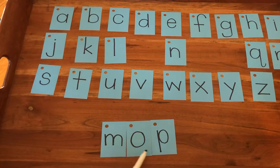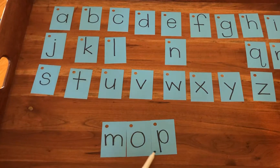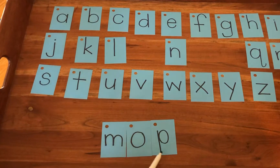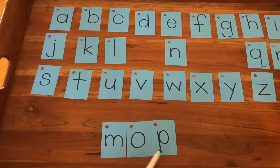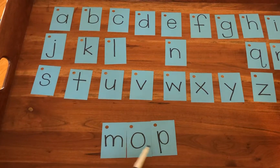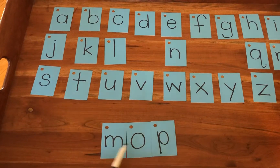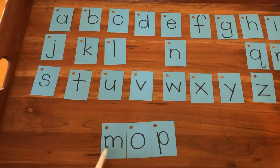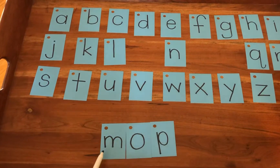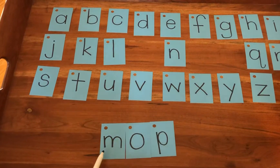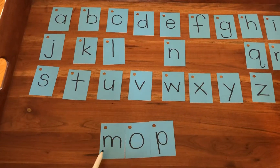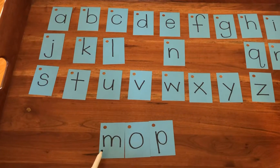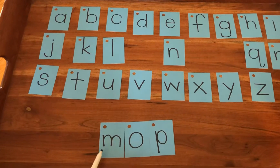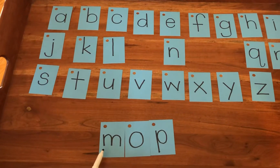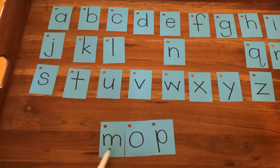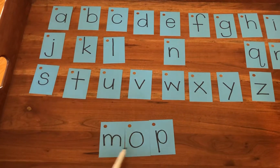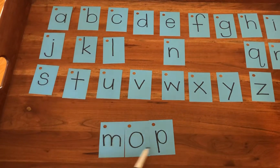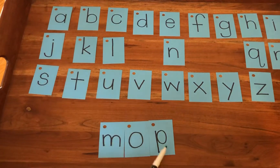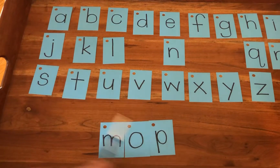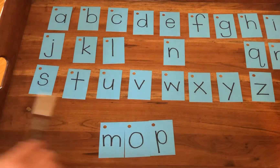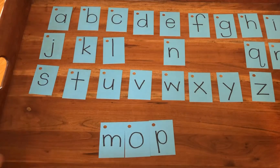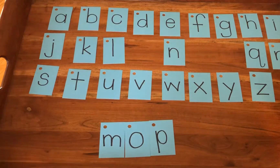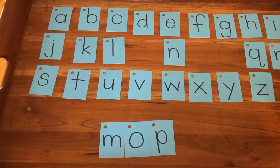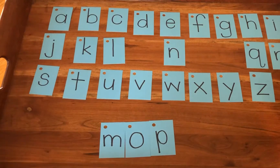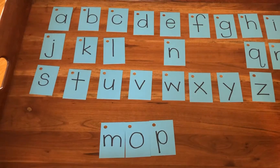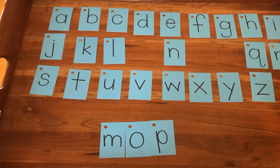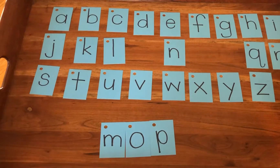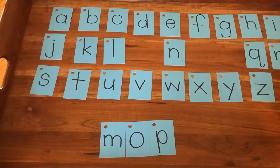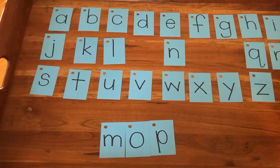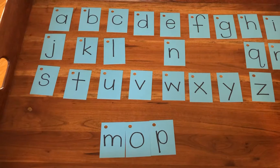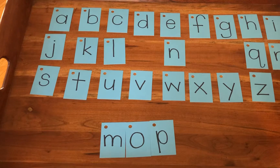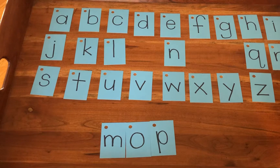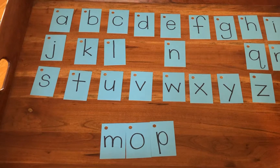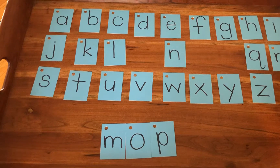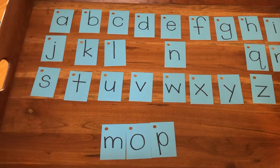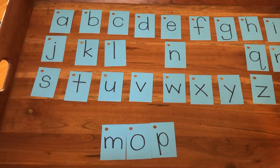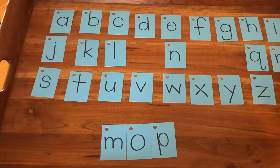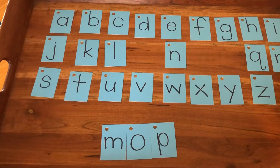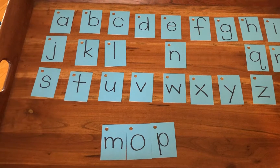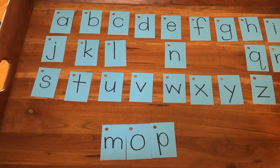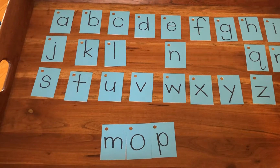Mop, mop. Time to mop the kitchen floor.